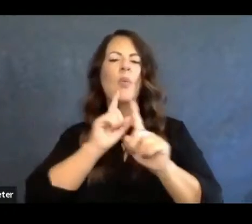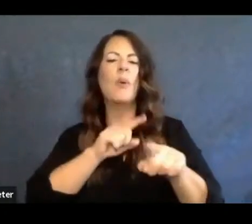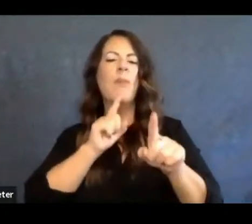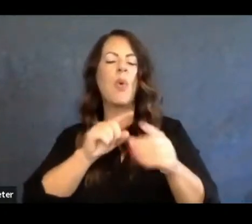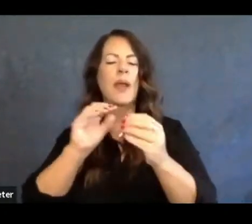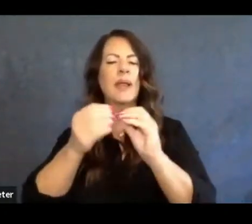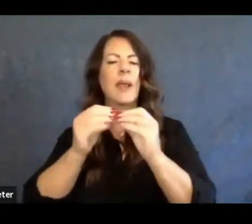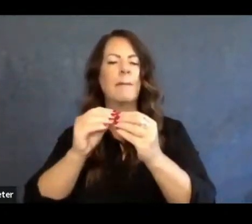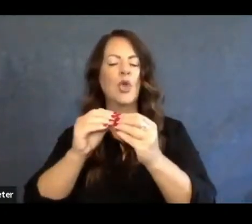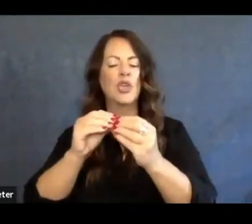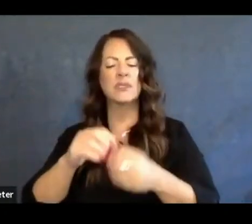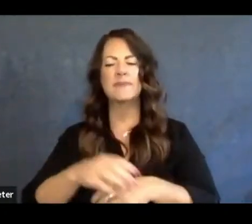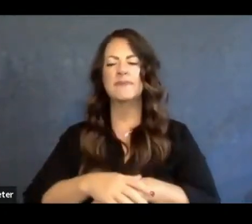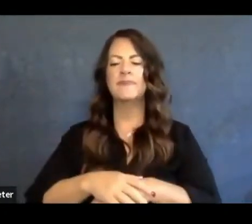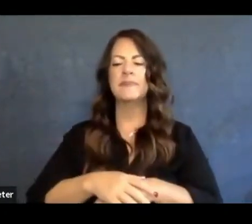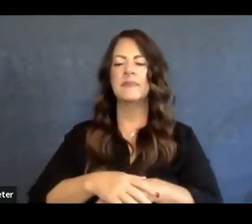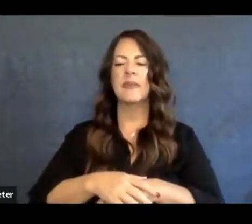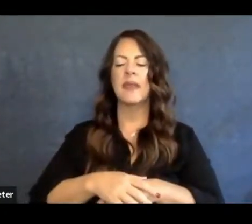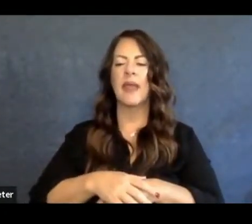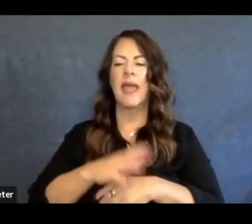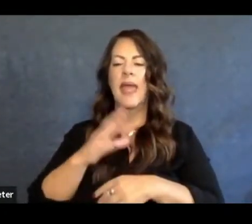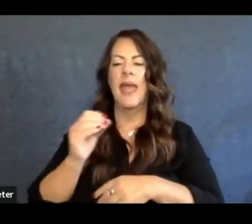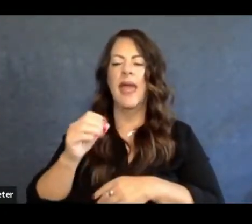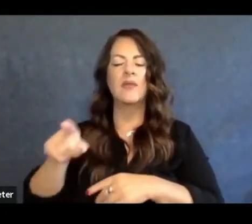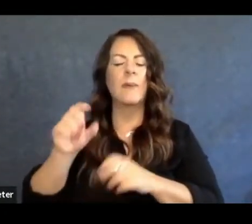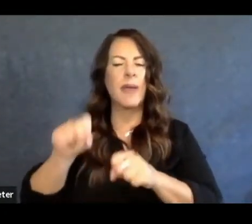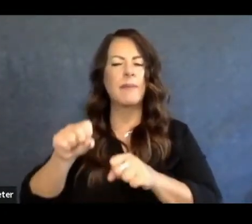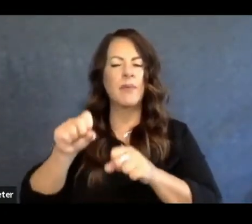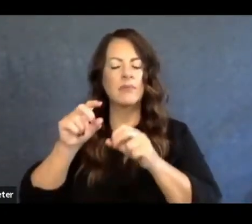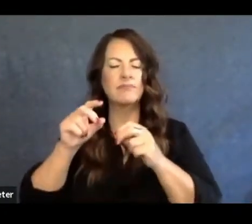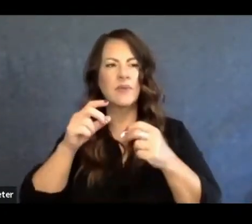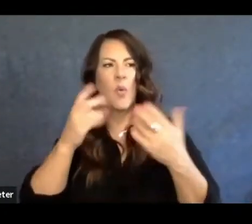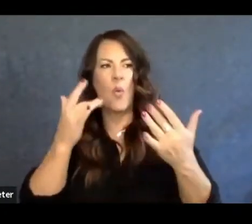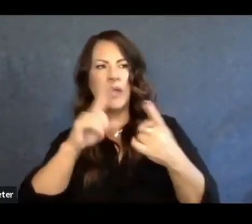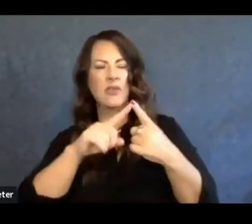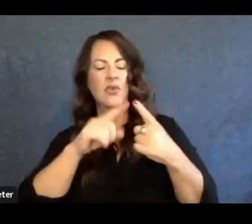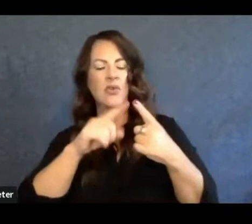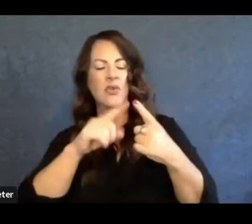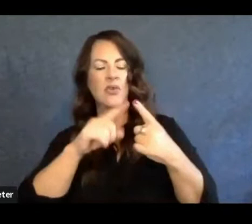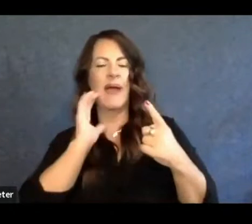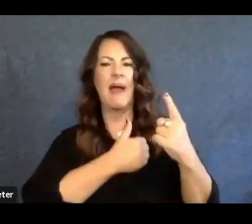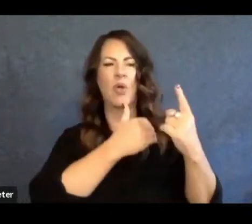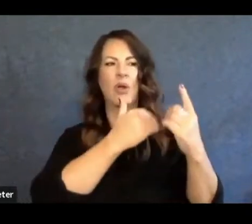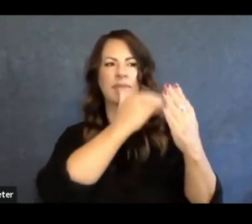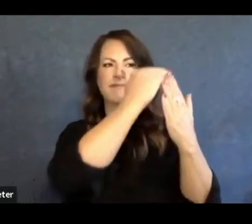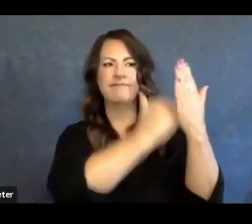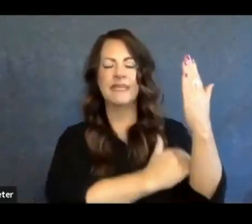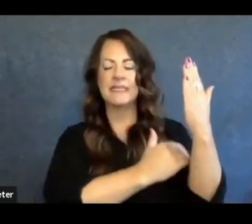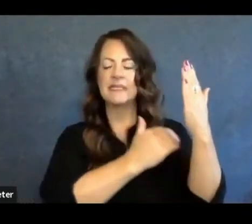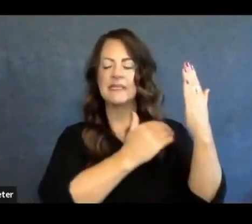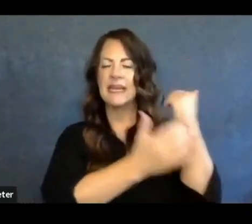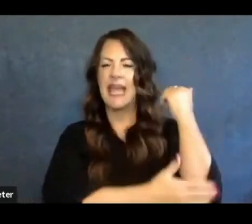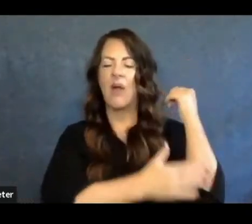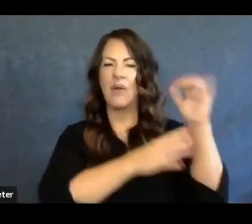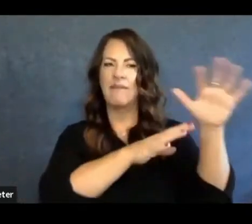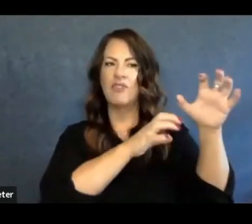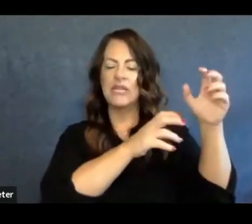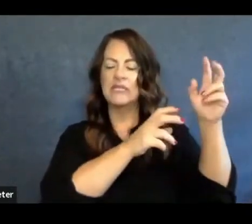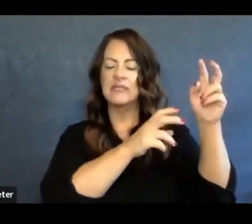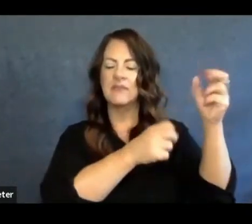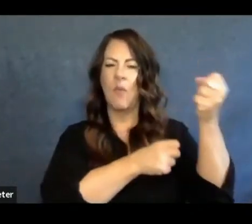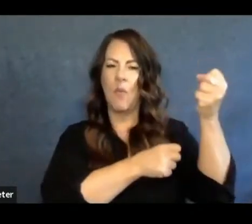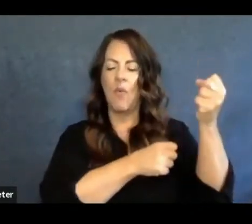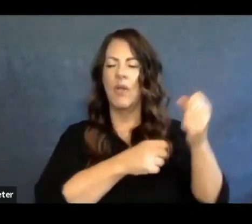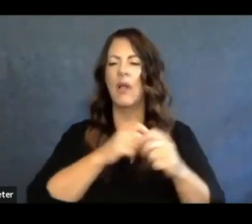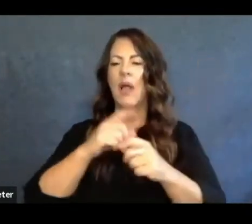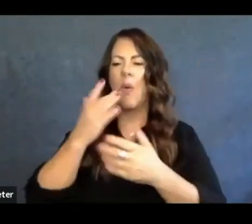of freezing the county data monitoring list and awaiting the backlog to be worked down is an important element of that. But